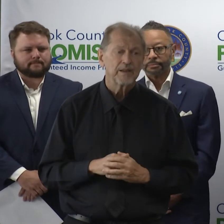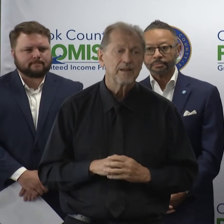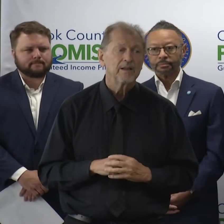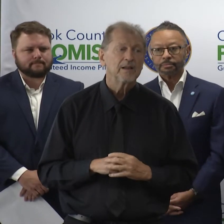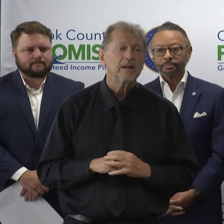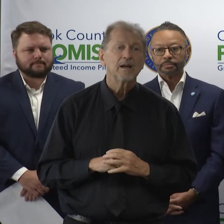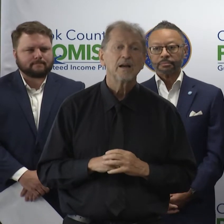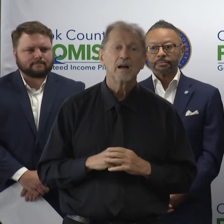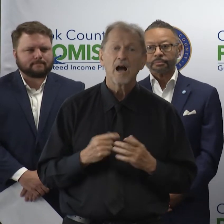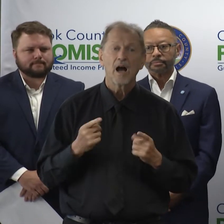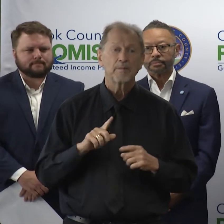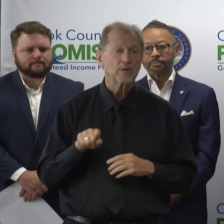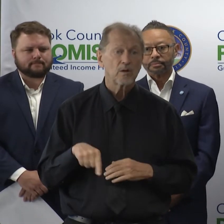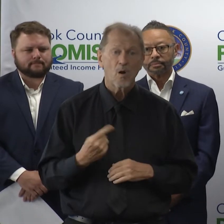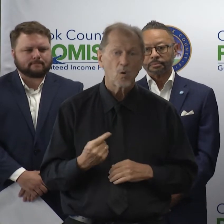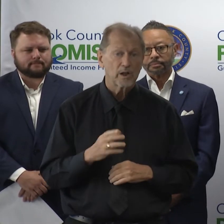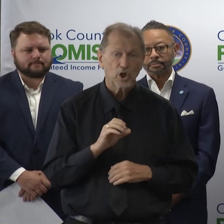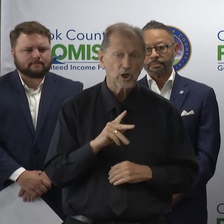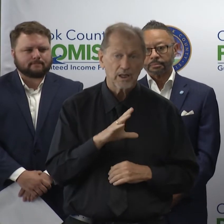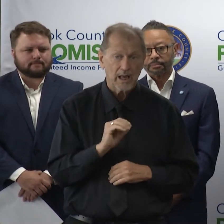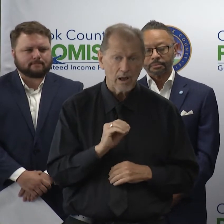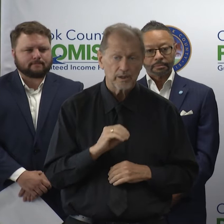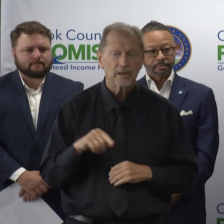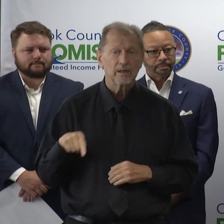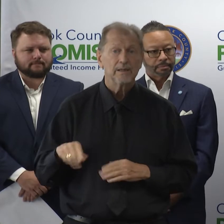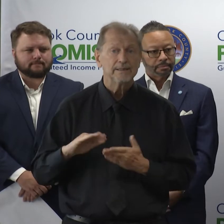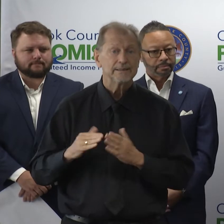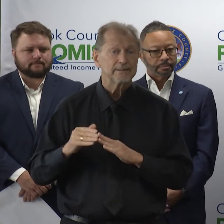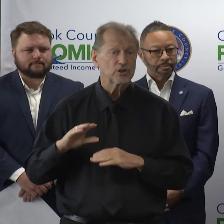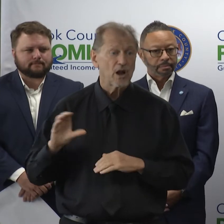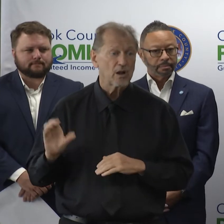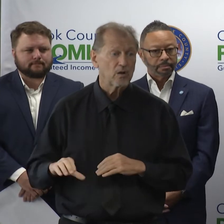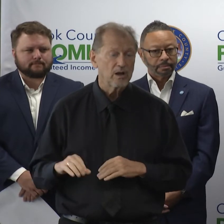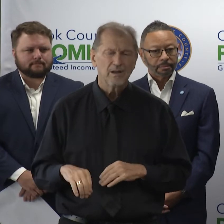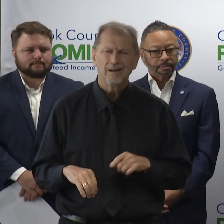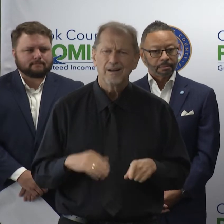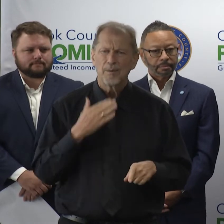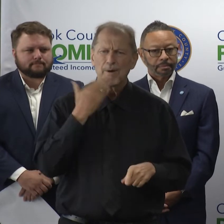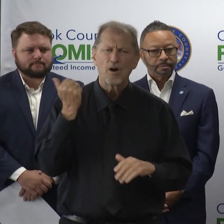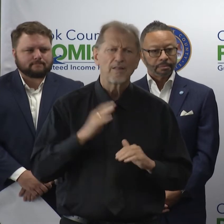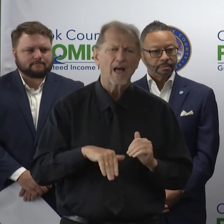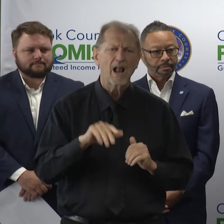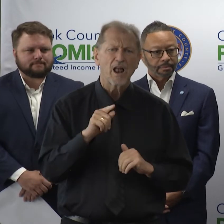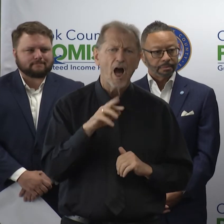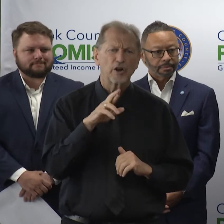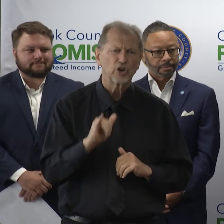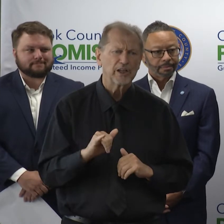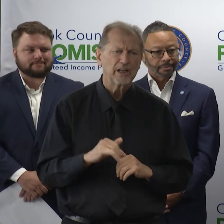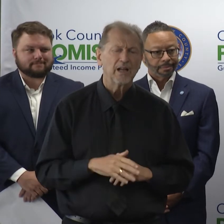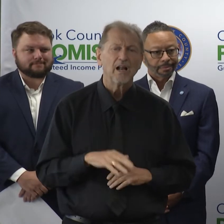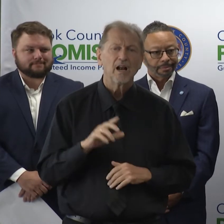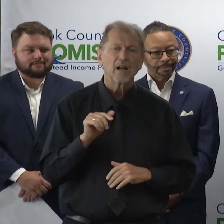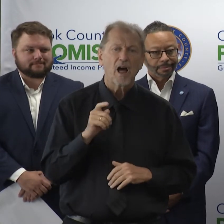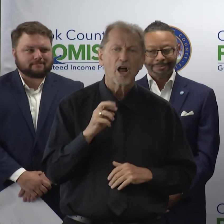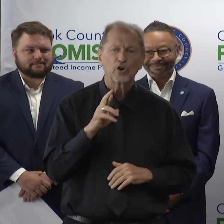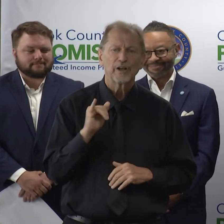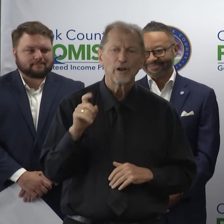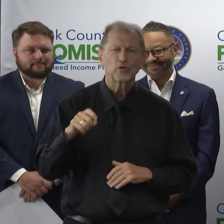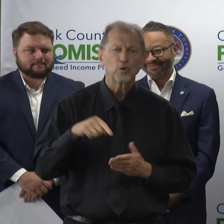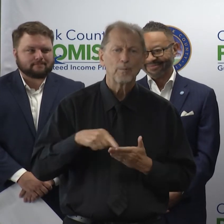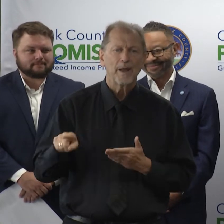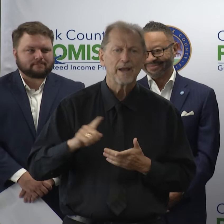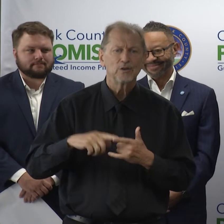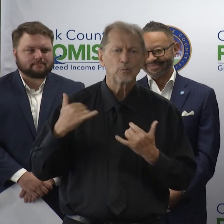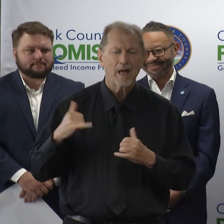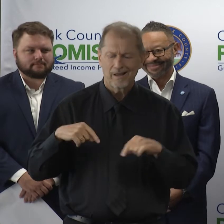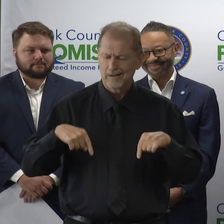County, it's happening with the city of Chicago. This is like better than the lottery. You know, in the lottery they say you have to pay to play. You don't